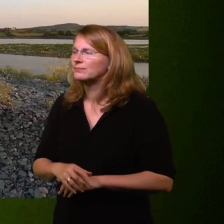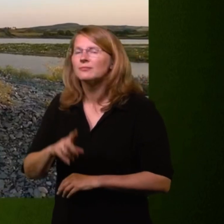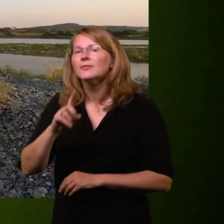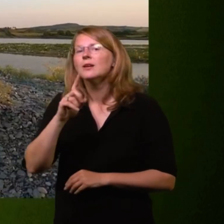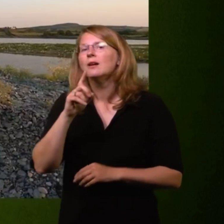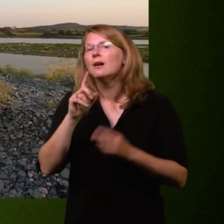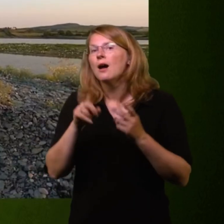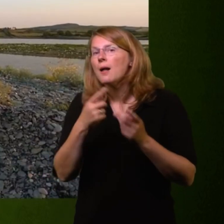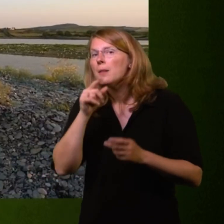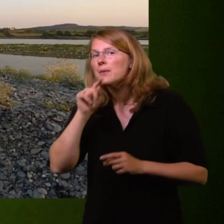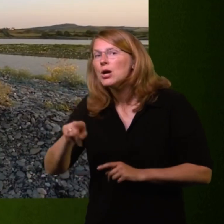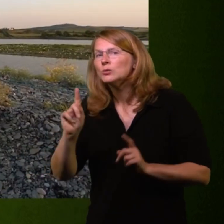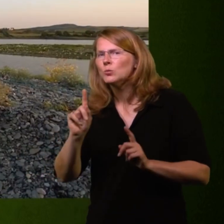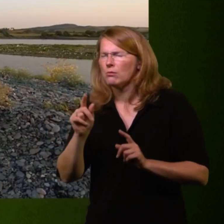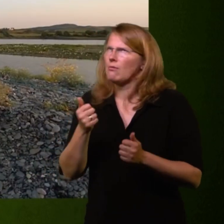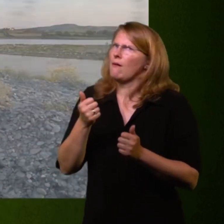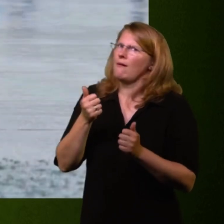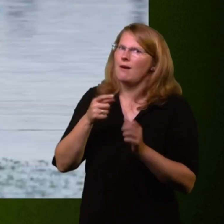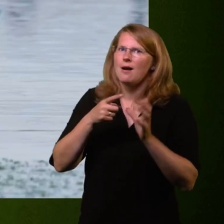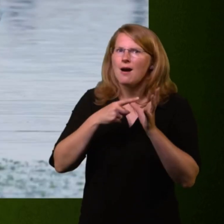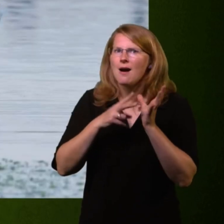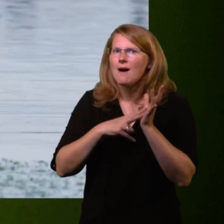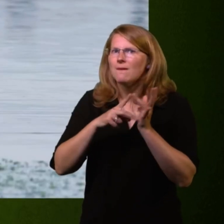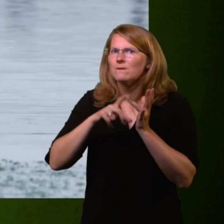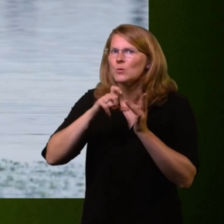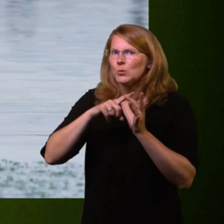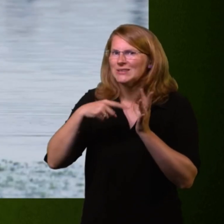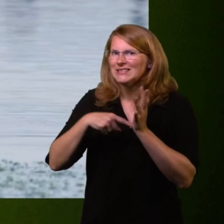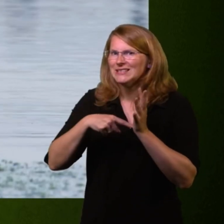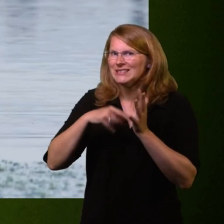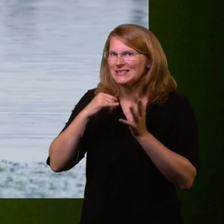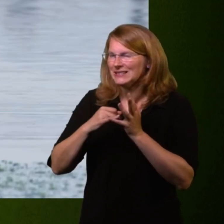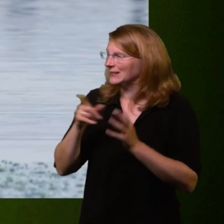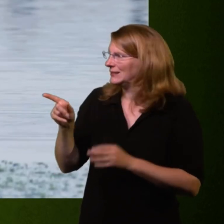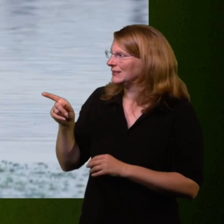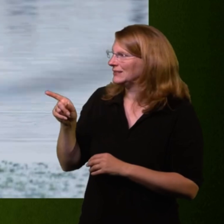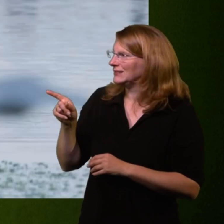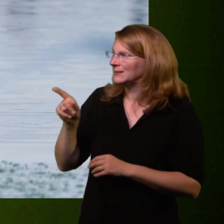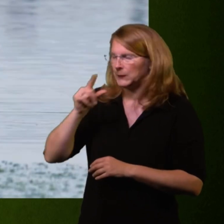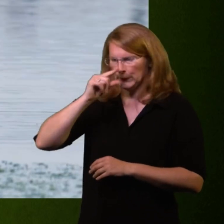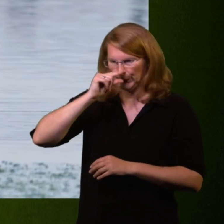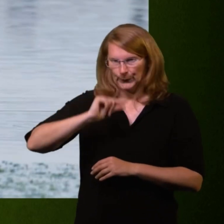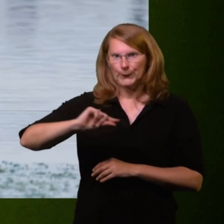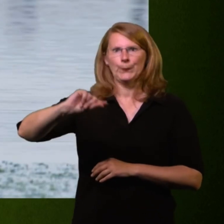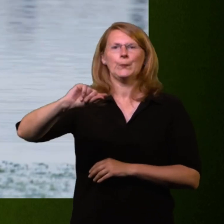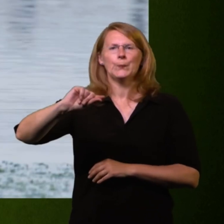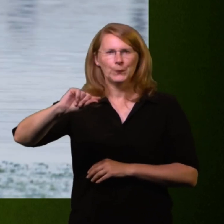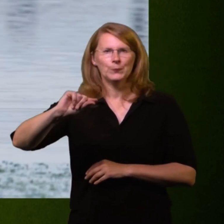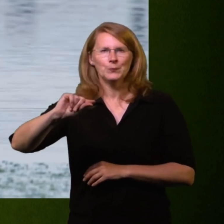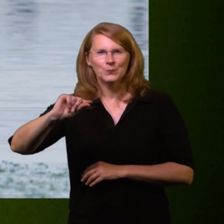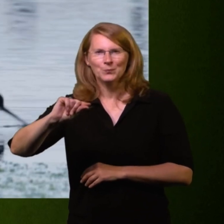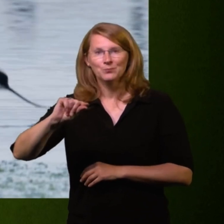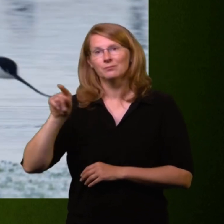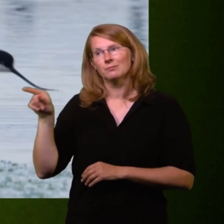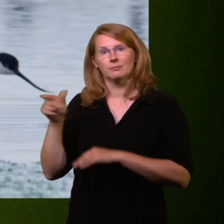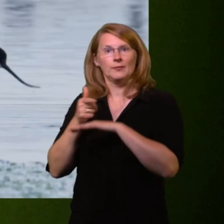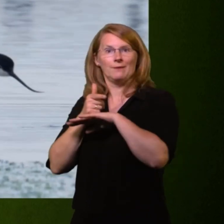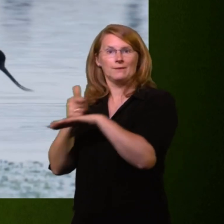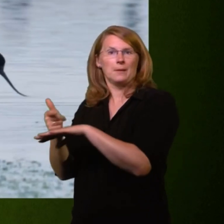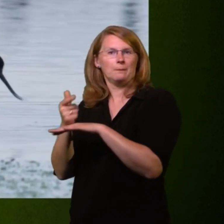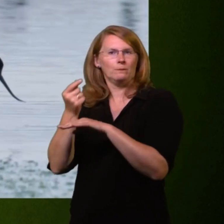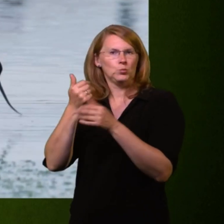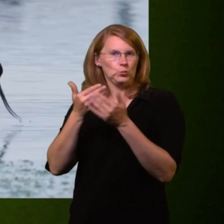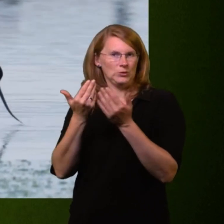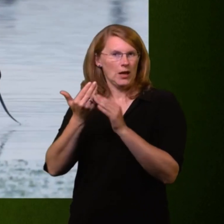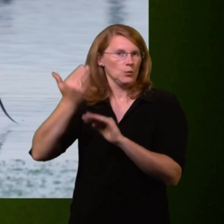like, and it's a pair of avocets. Now, we filmed these a few days ago doing what avocets do